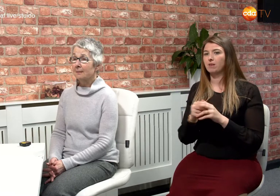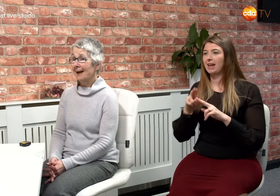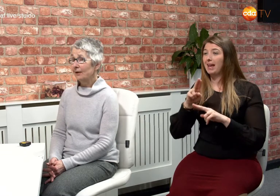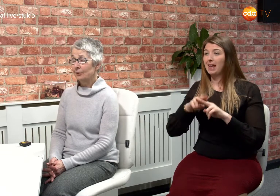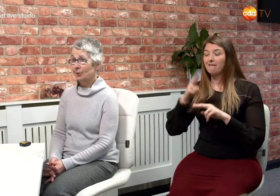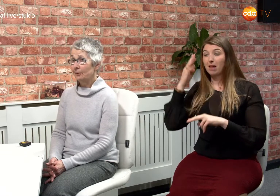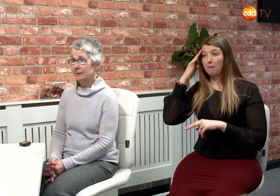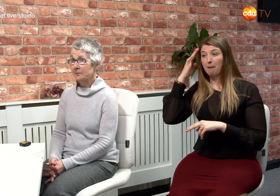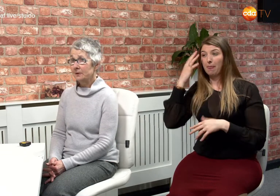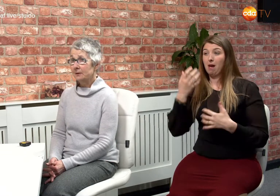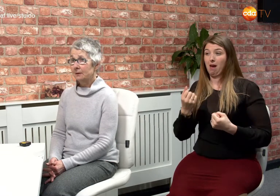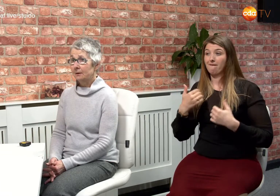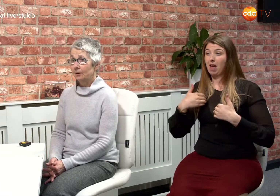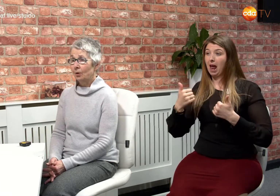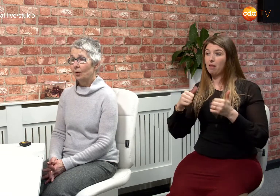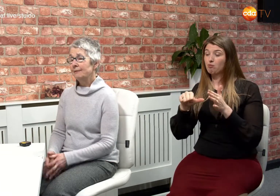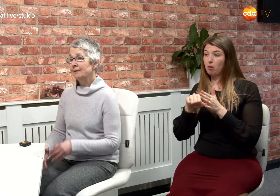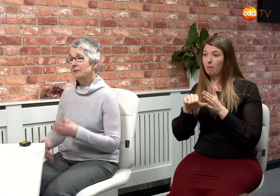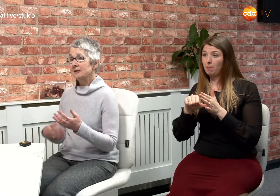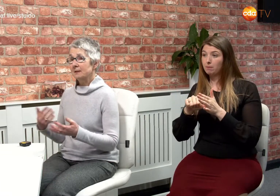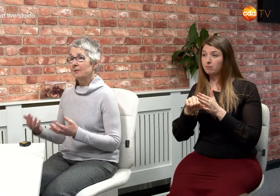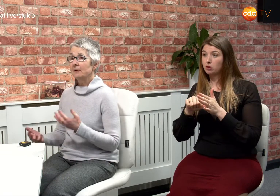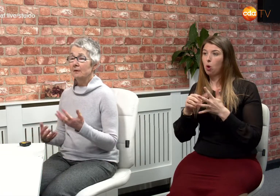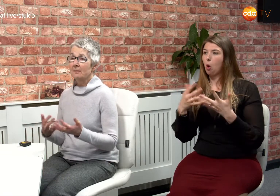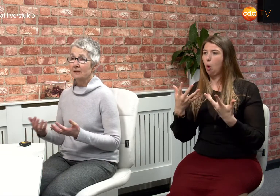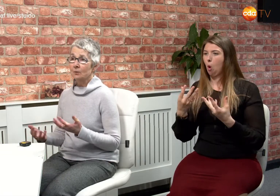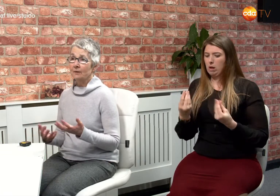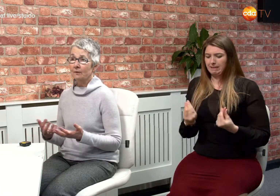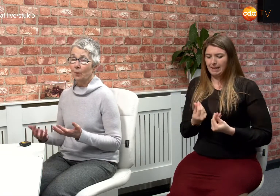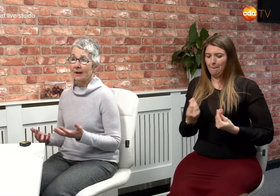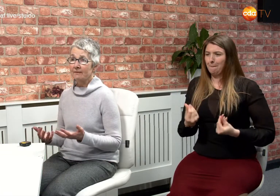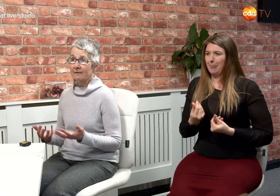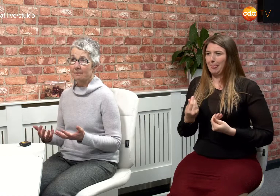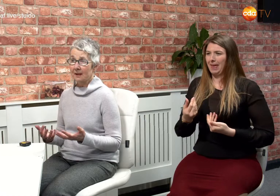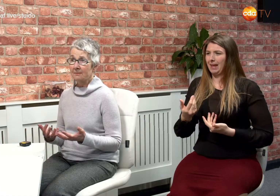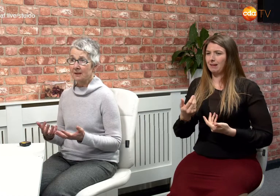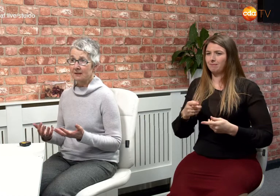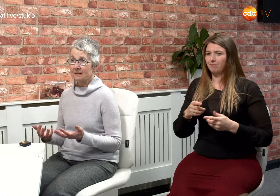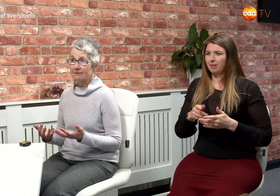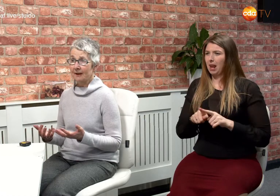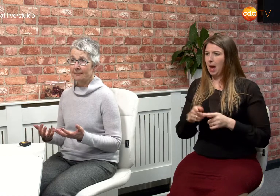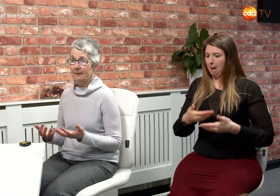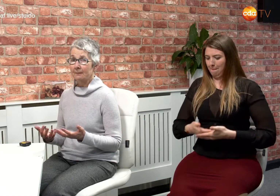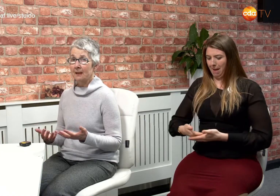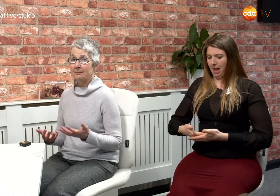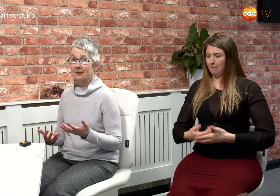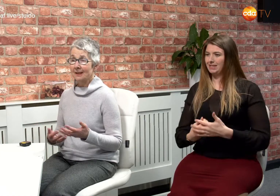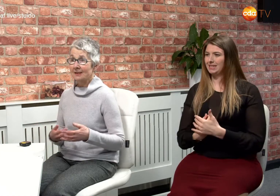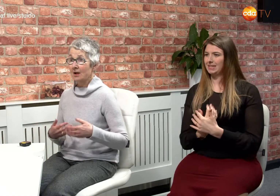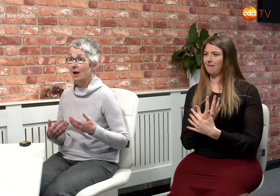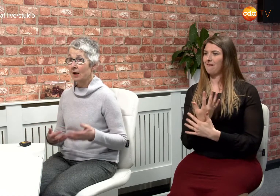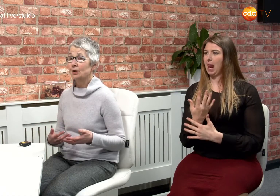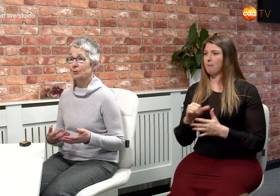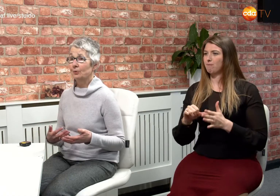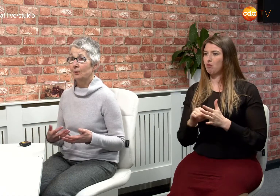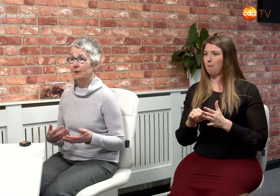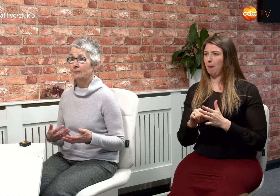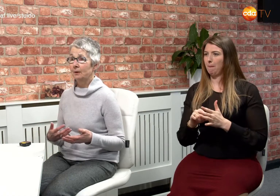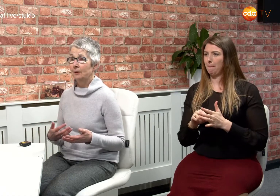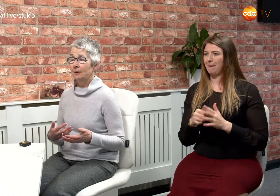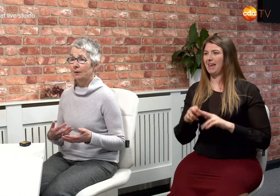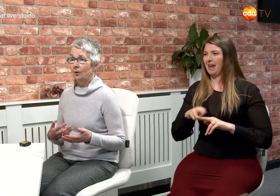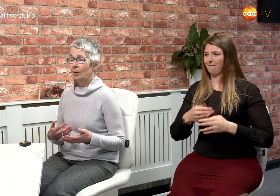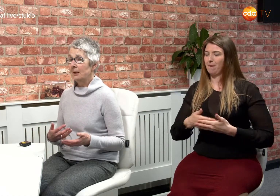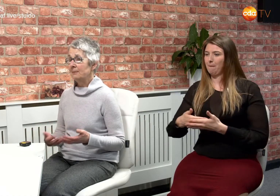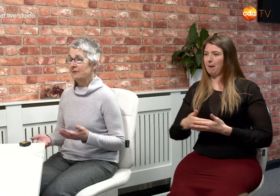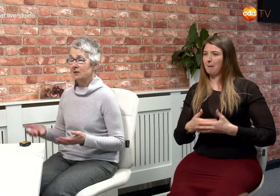has some health problems, or if there is something the matter with the way that the baby is developing, maybe it has a heart